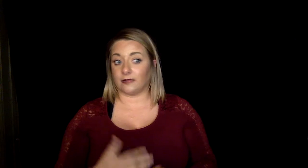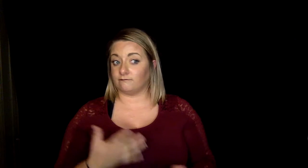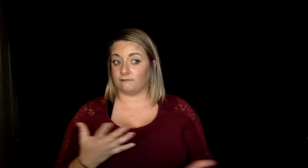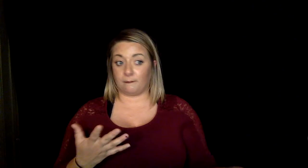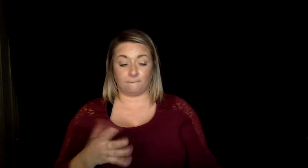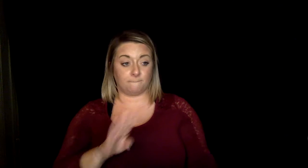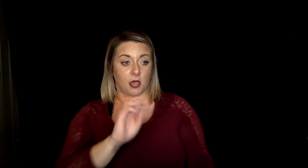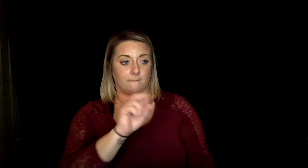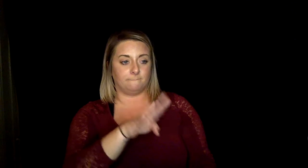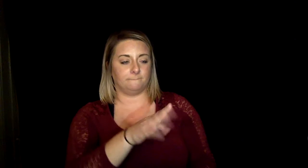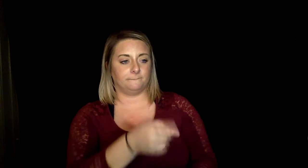Bob.